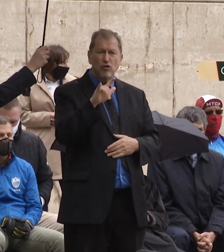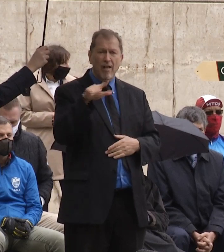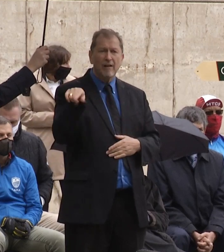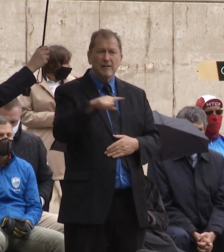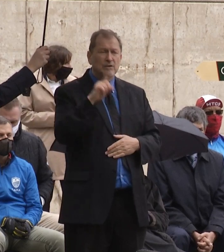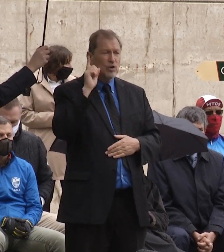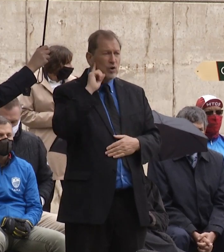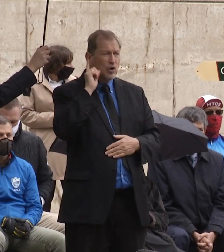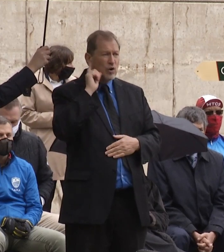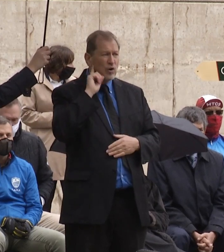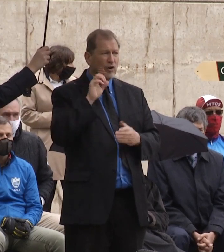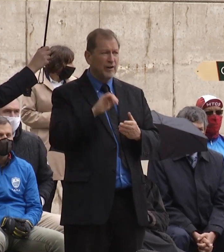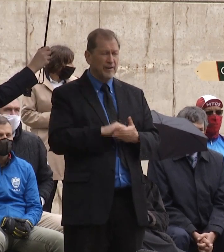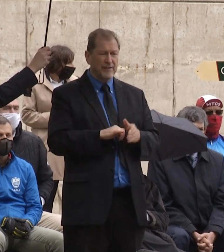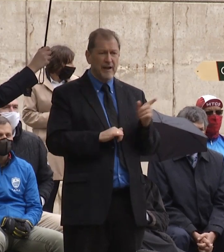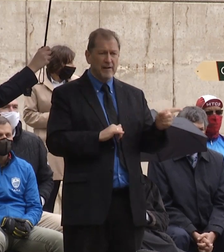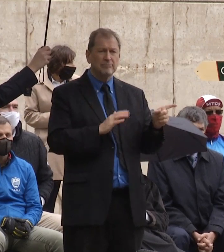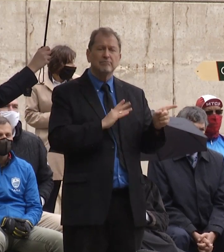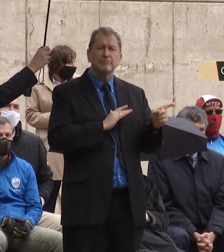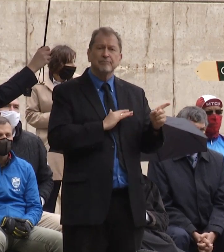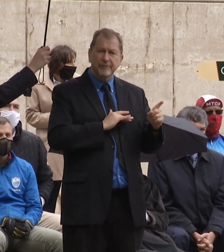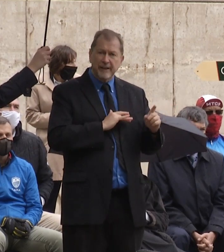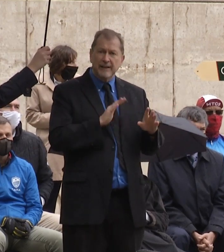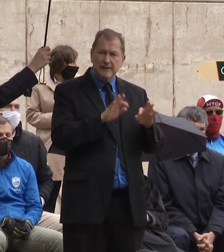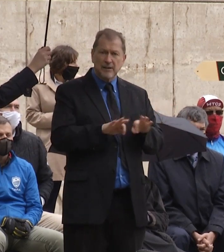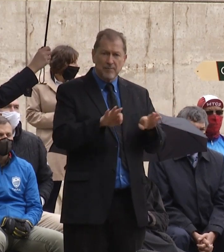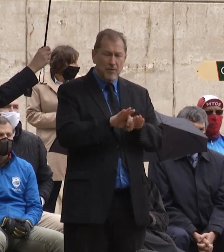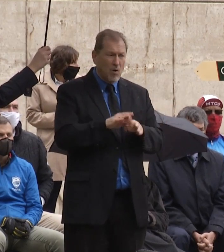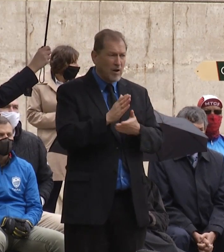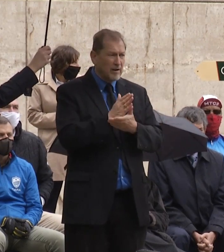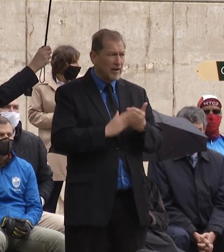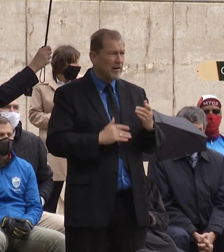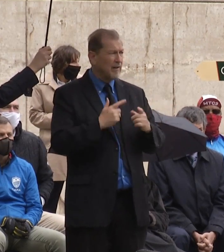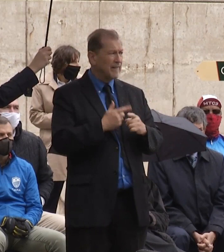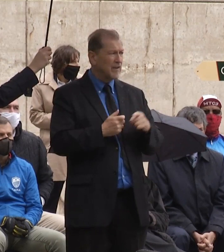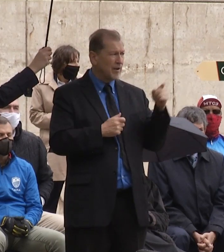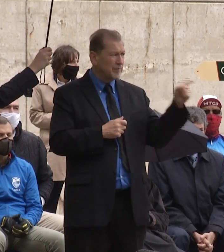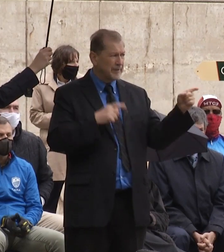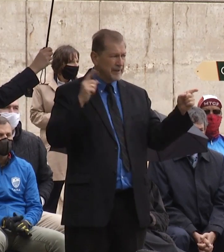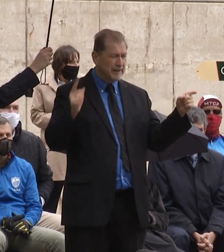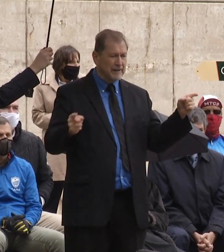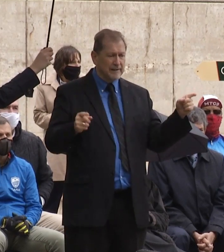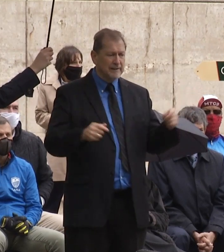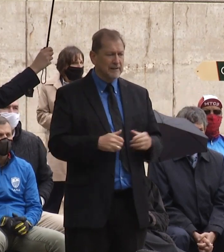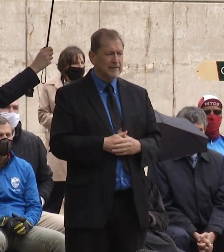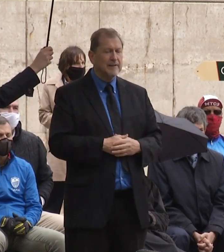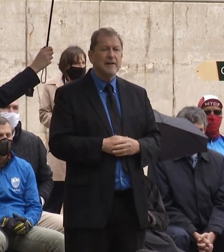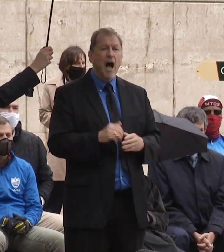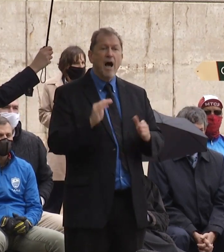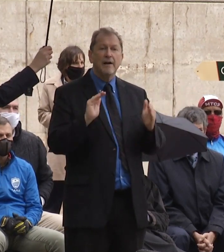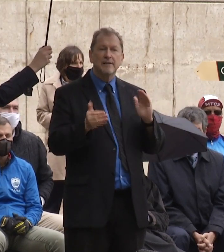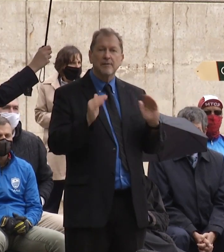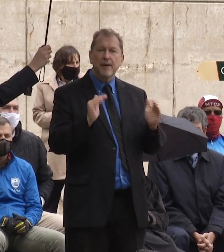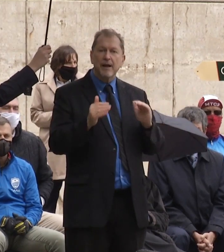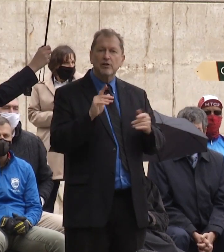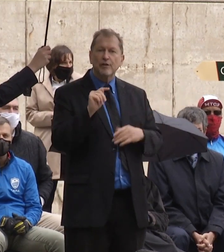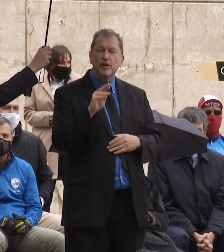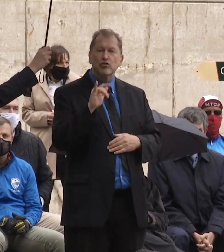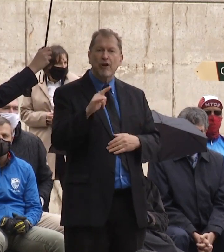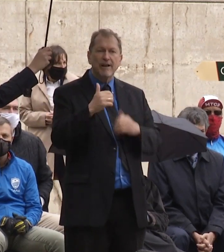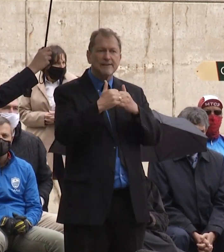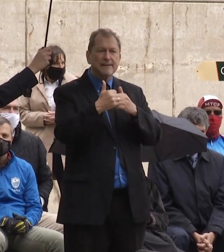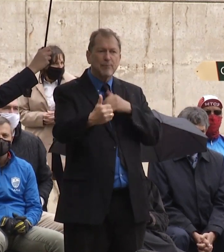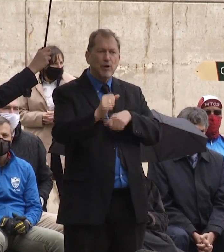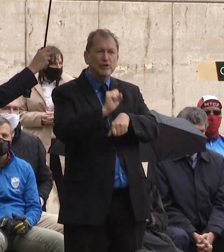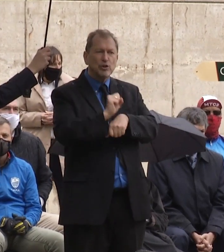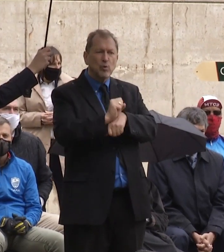a pretty intensely busy part of the trail, this long-awaited improvement, you pair this with the trail separation work that the Park District has